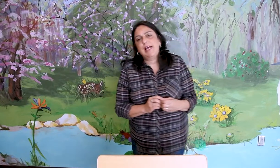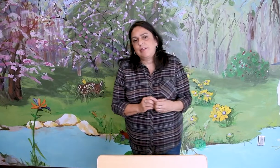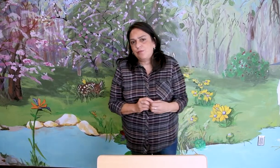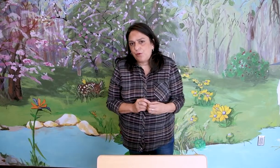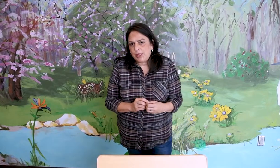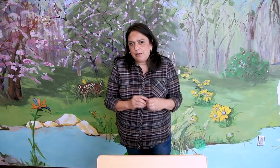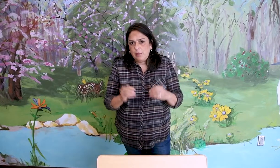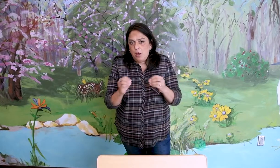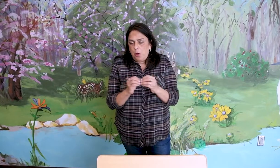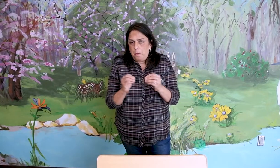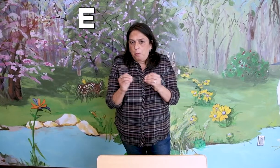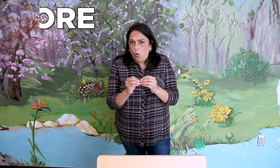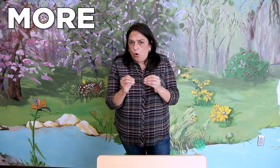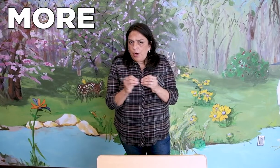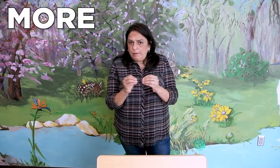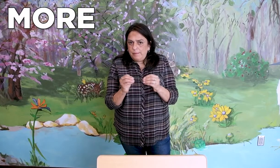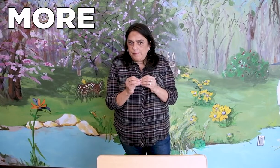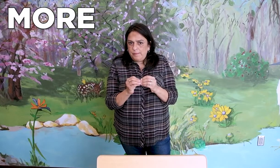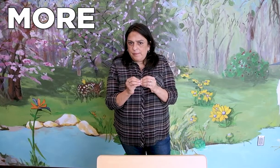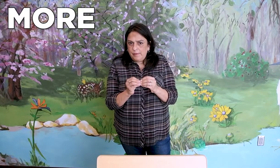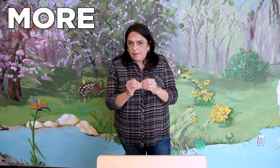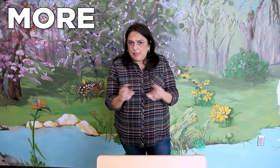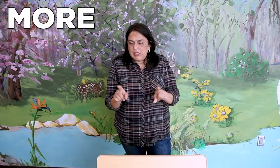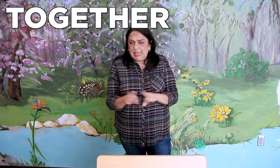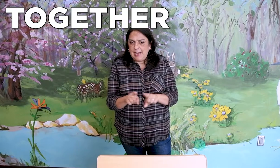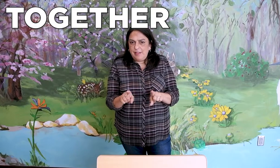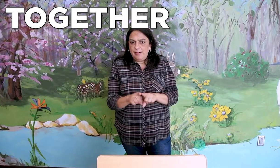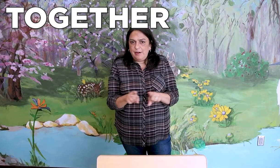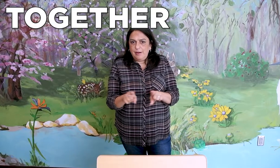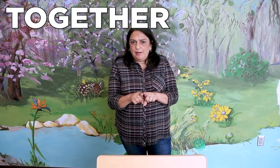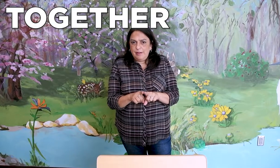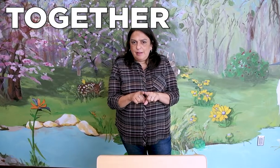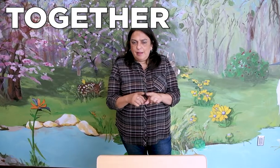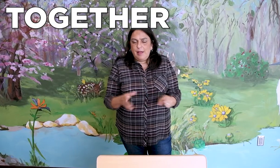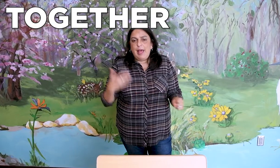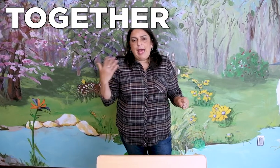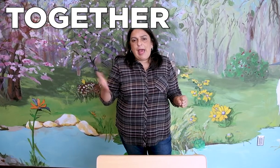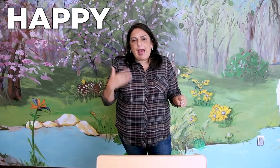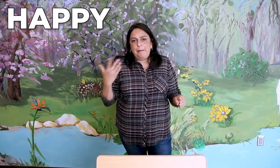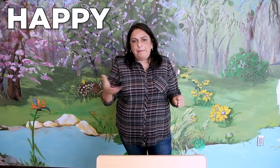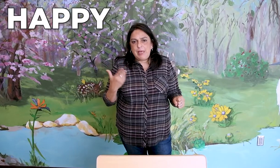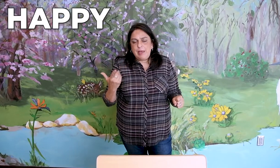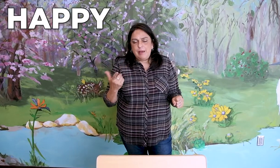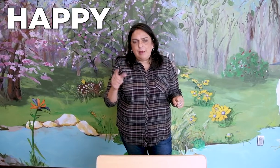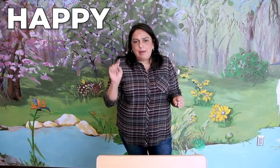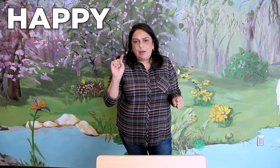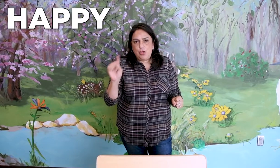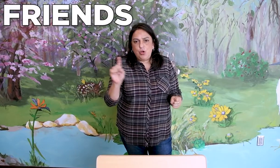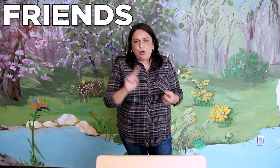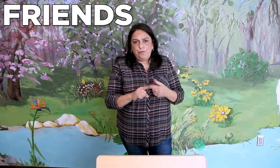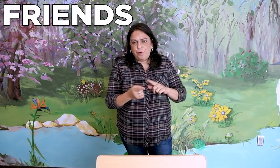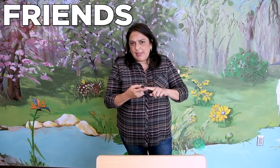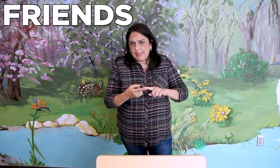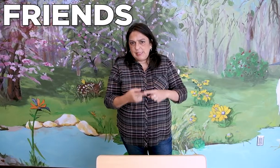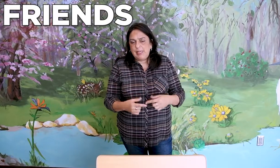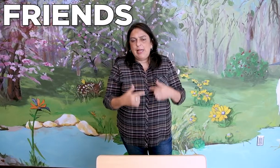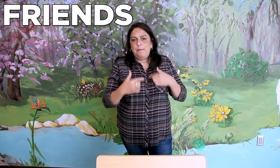signs for it. More, together, happy, your friends and